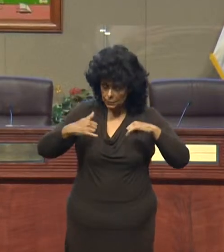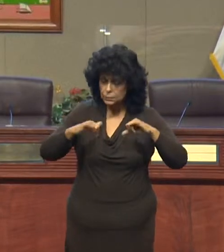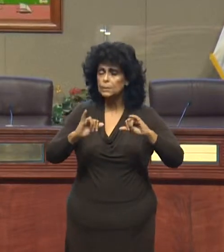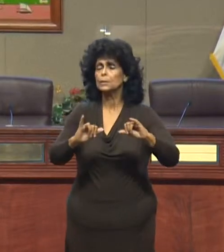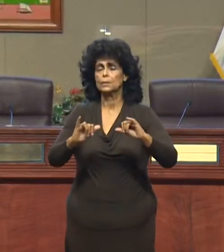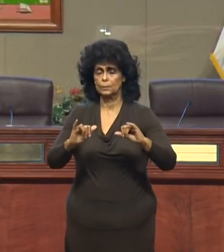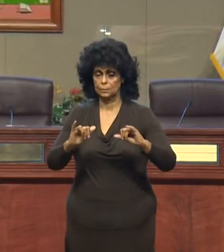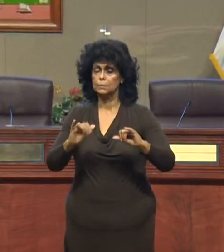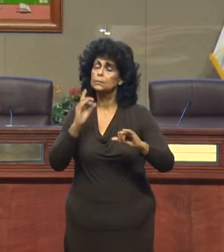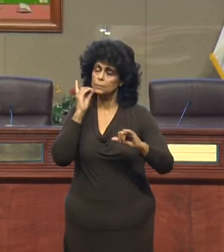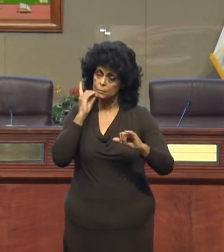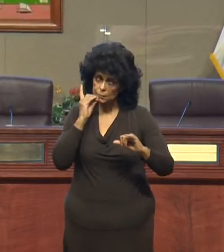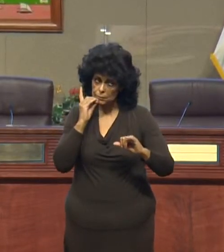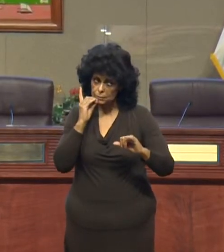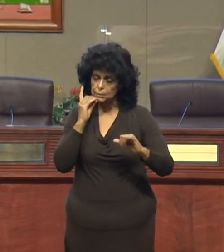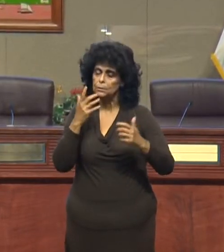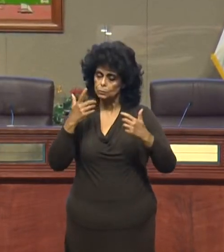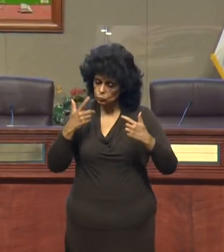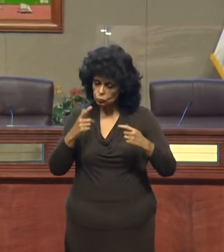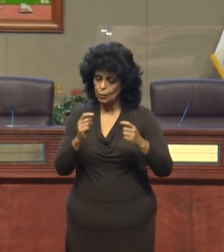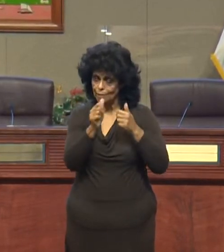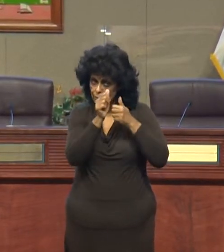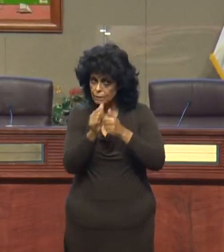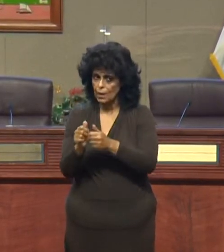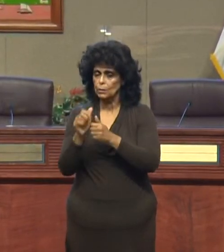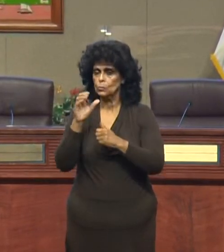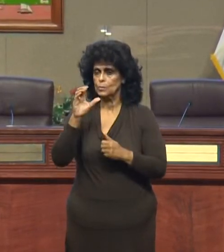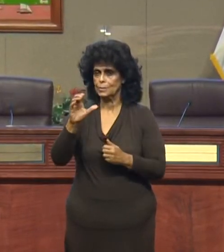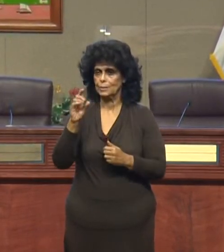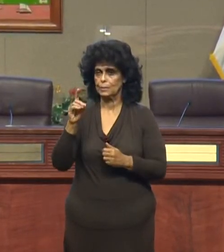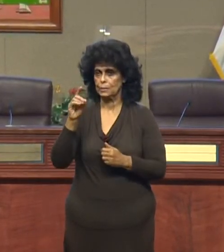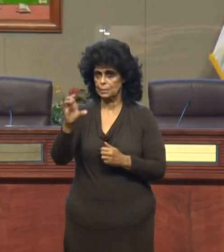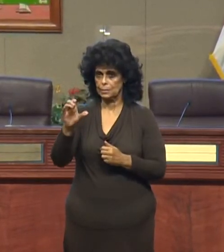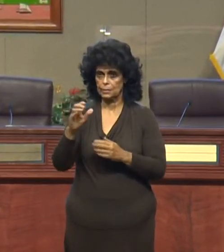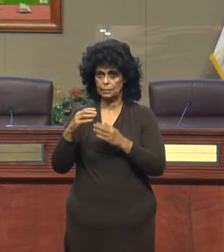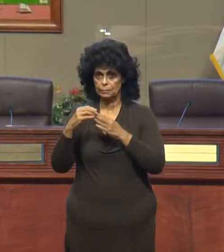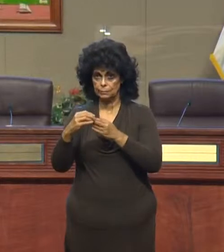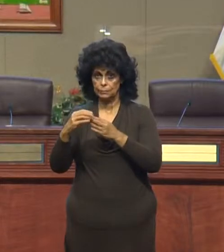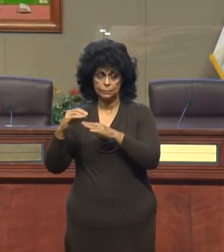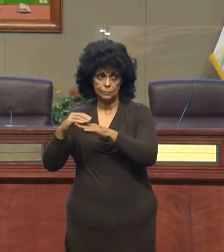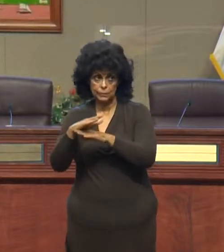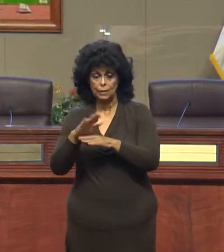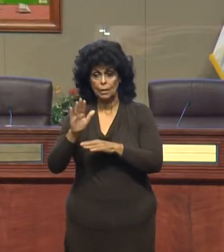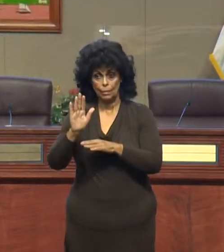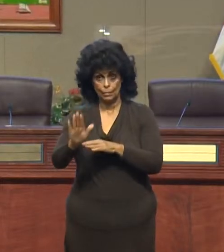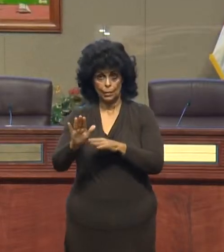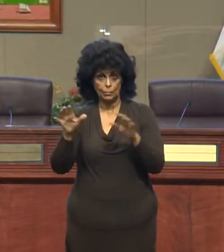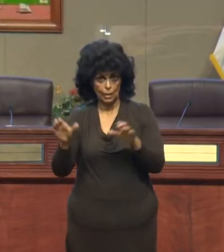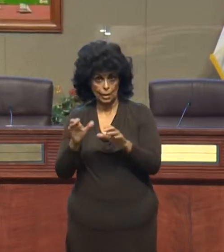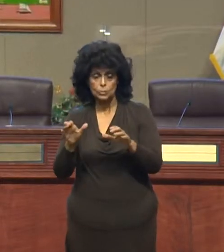CDC guidelines, and what they're doing is very responsible.